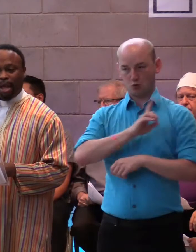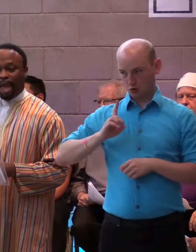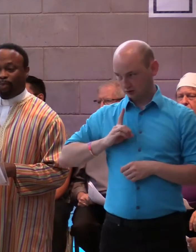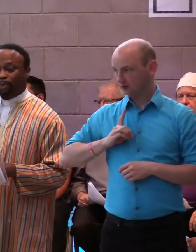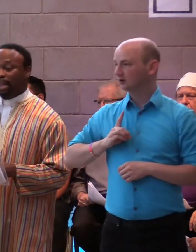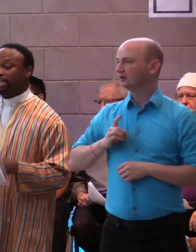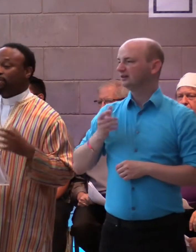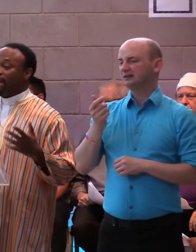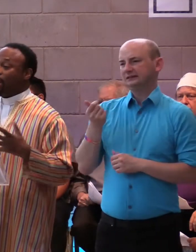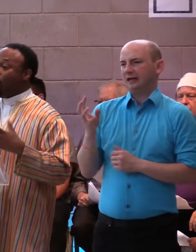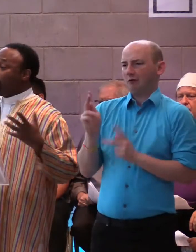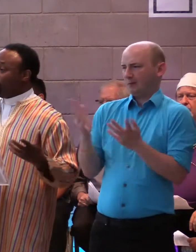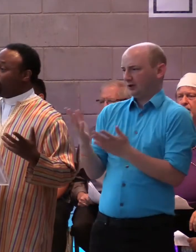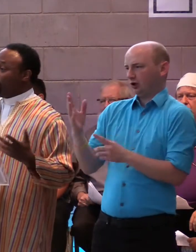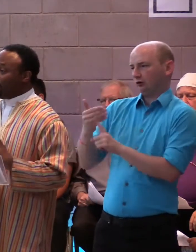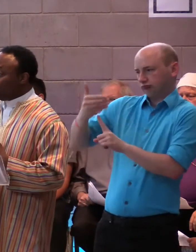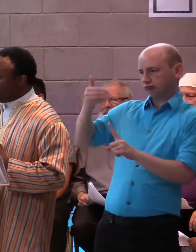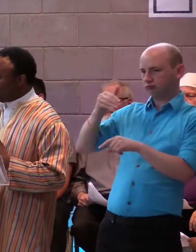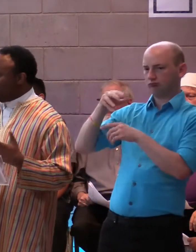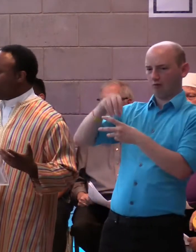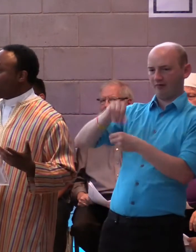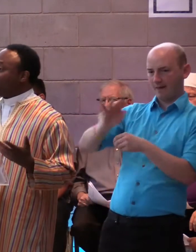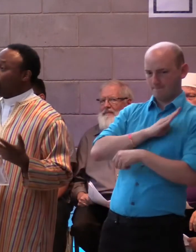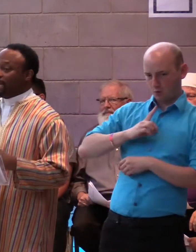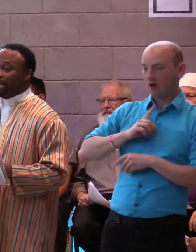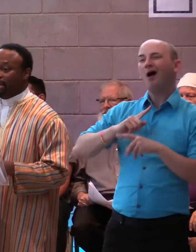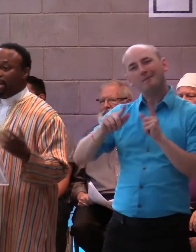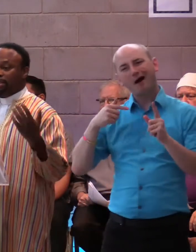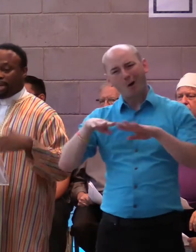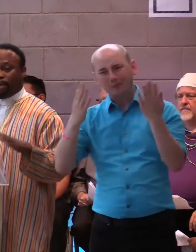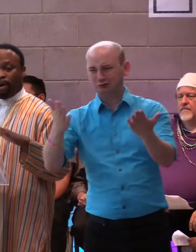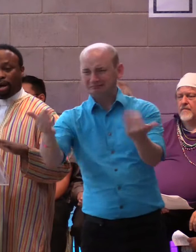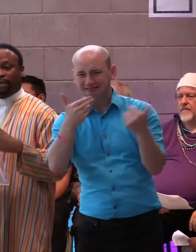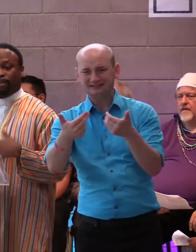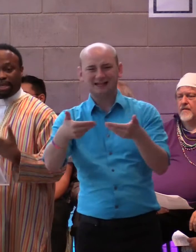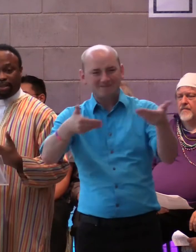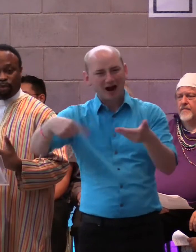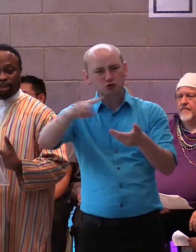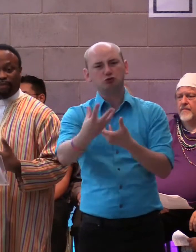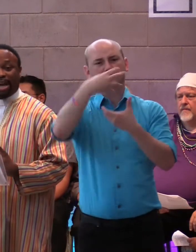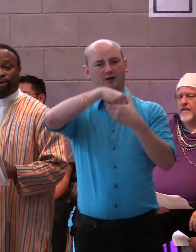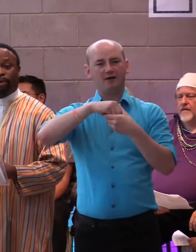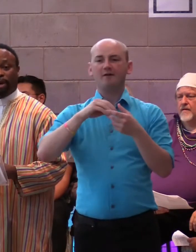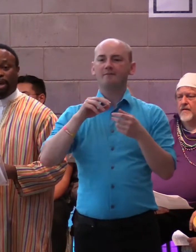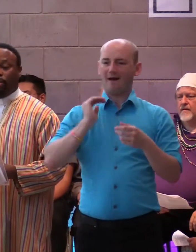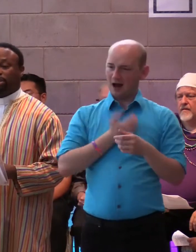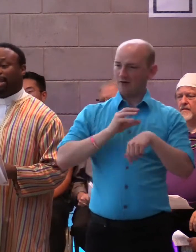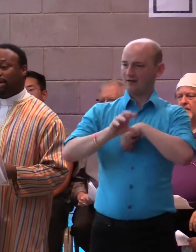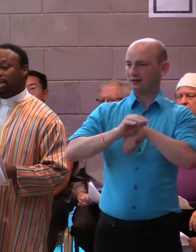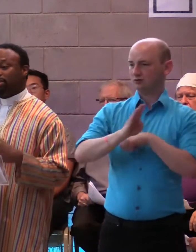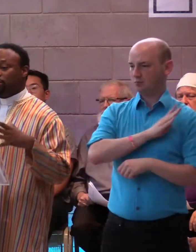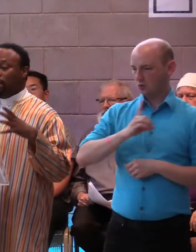before. And we would like to invite all of you from whatever path that you are in to become a part of the Places of Worship Advisory Board,